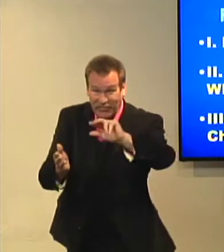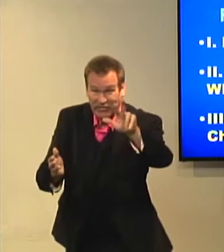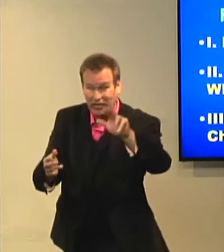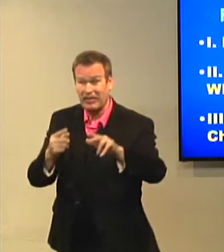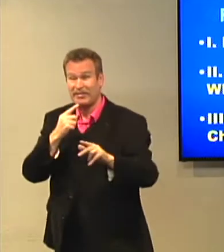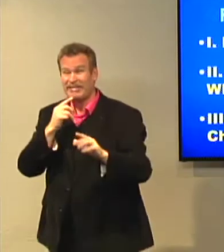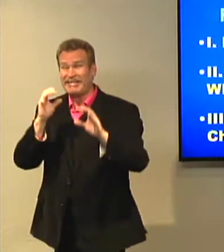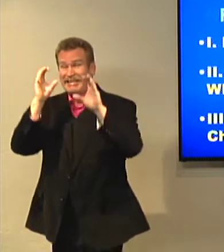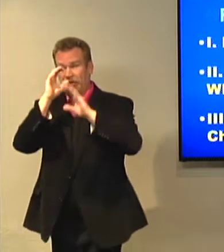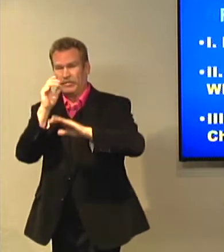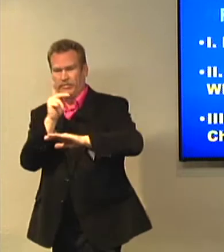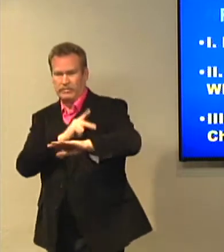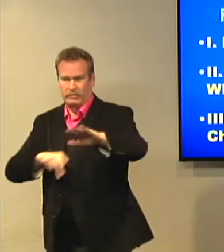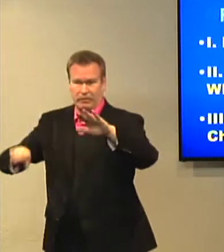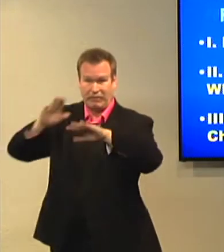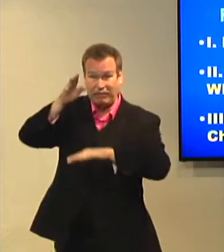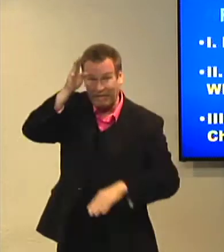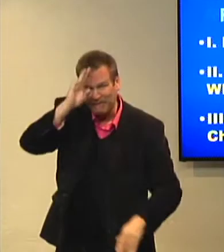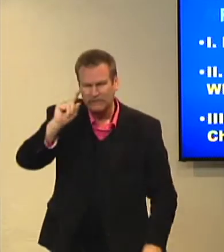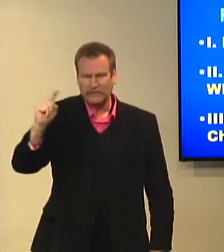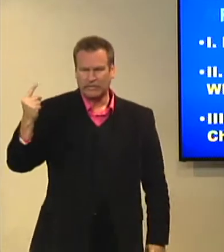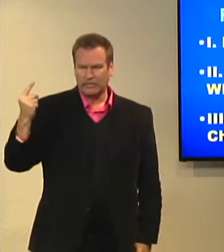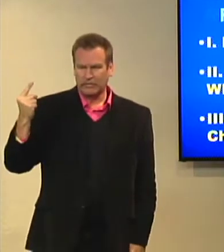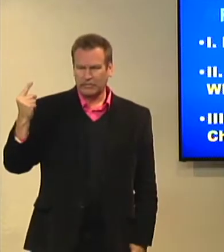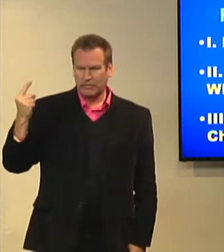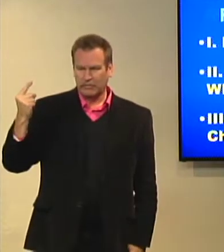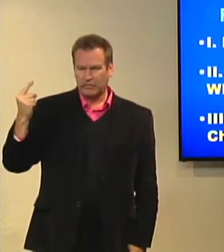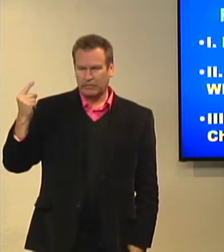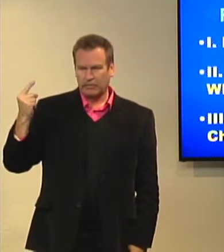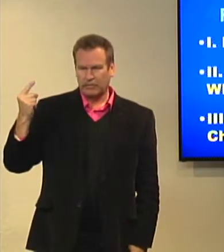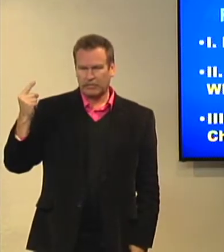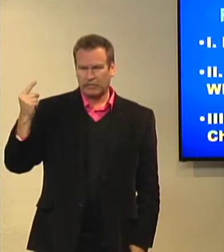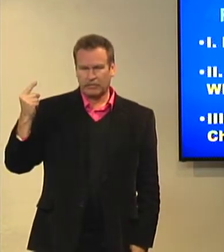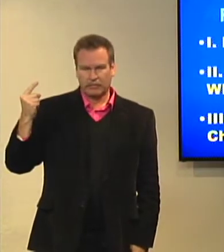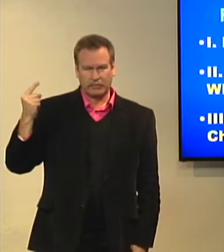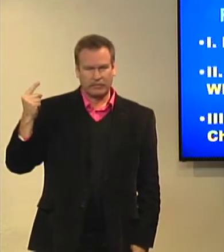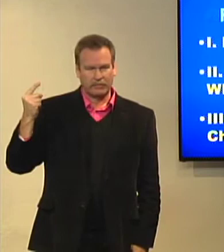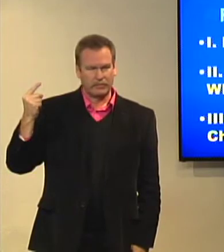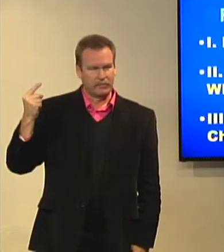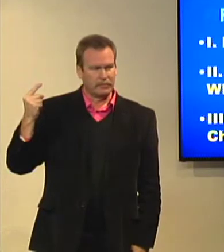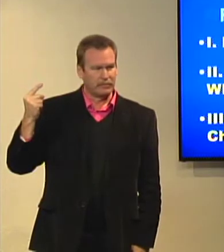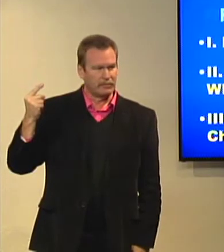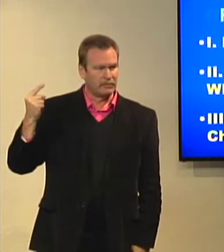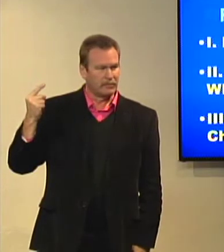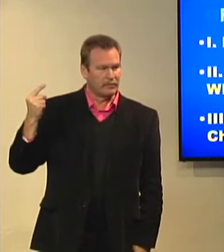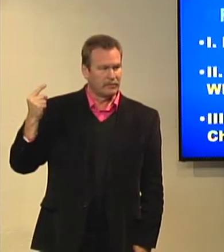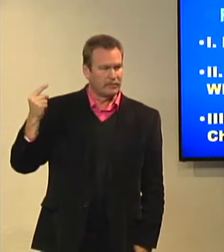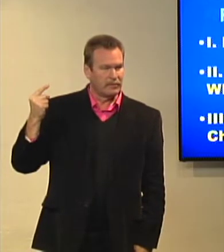In Matthew, it says, seek first God's kingdom first. Seek God's kingdom